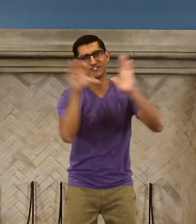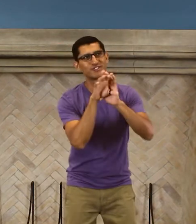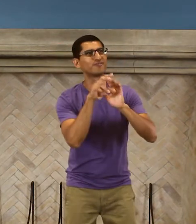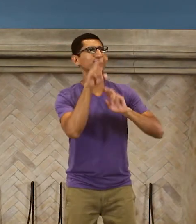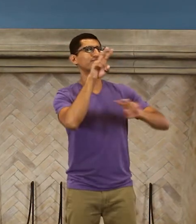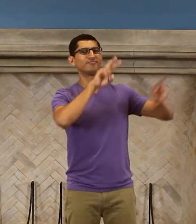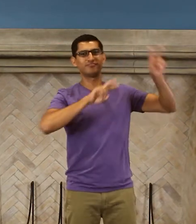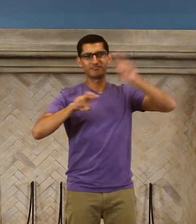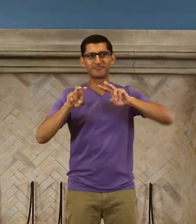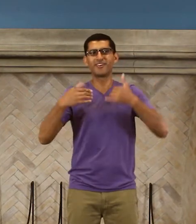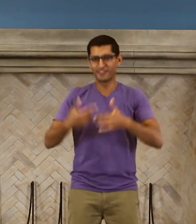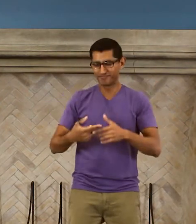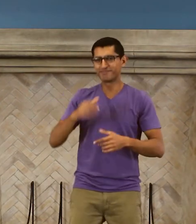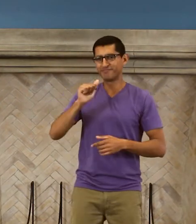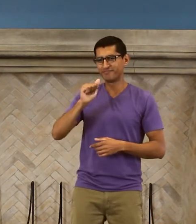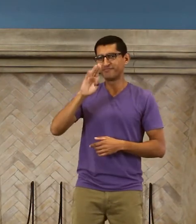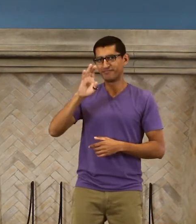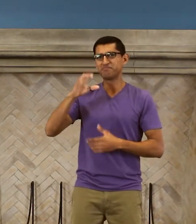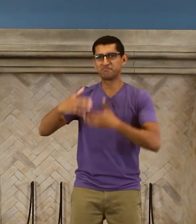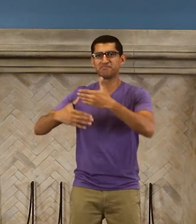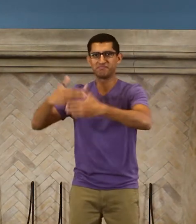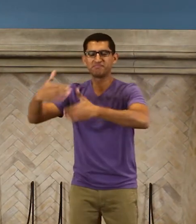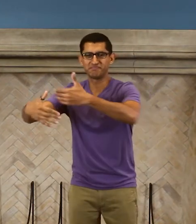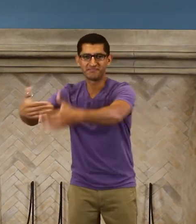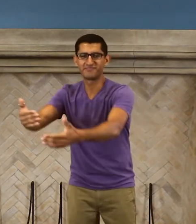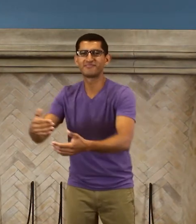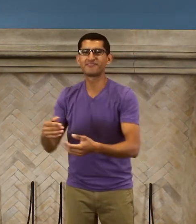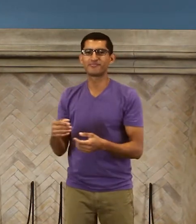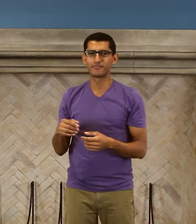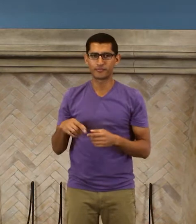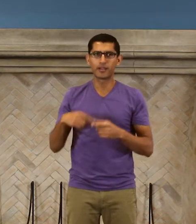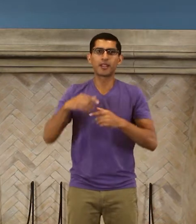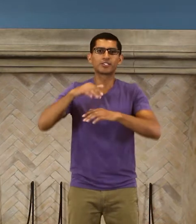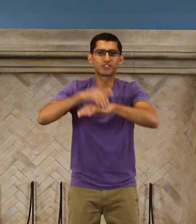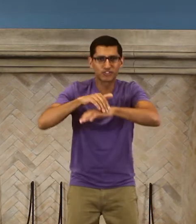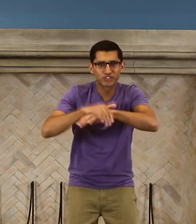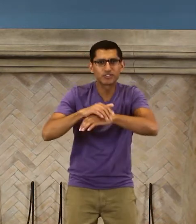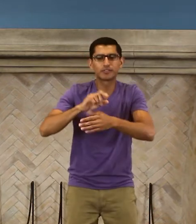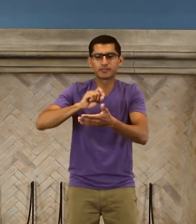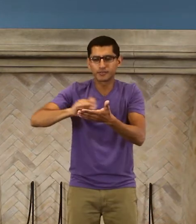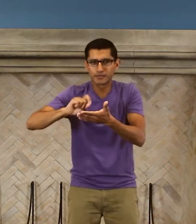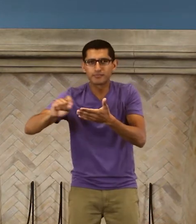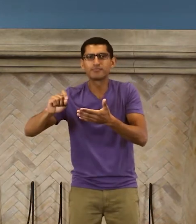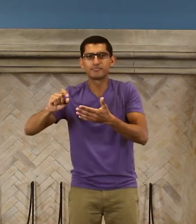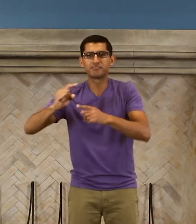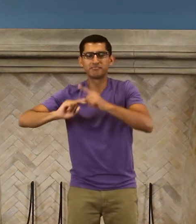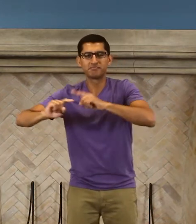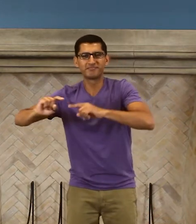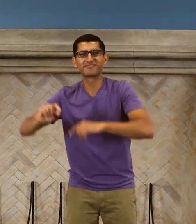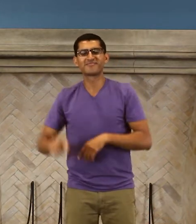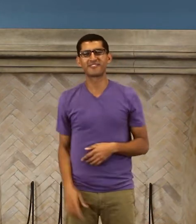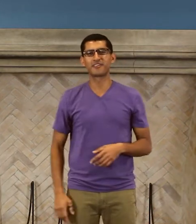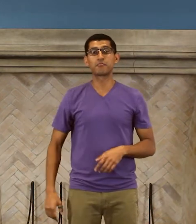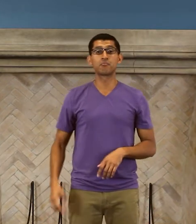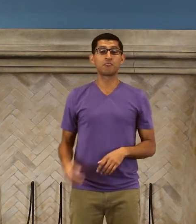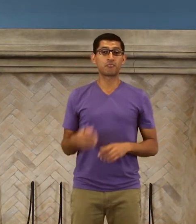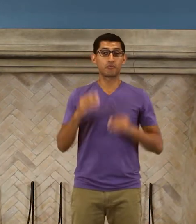And that's how I learned sign language, from pictures, and progressed to written language. Then I went to English with